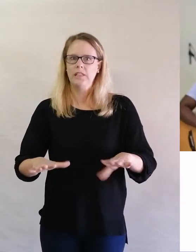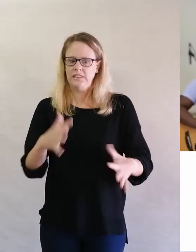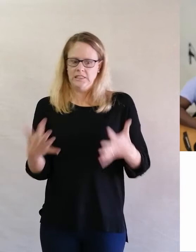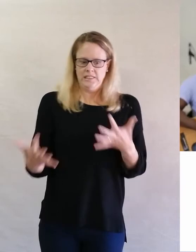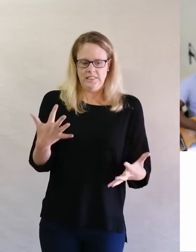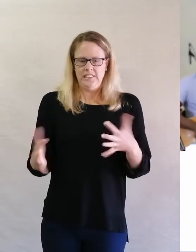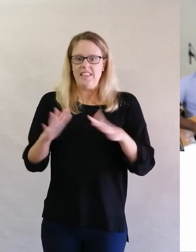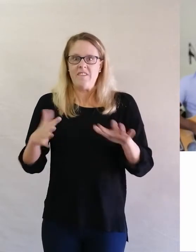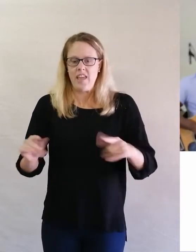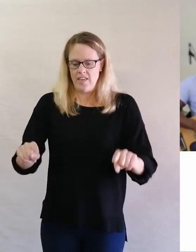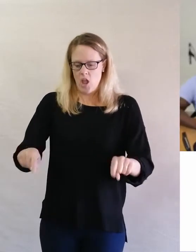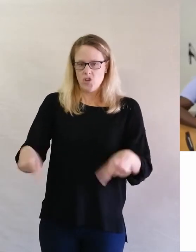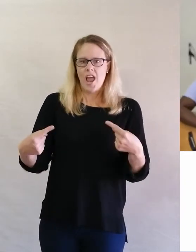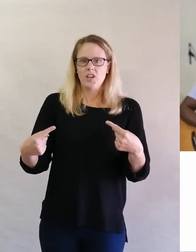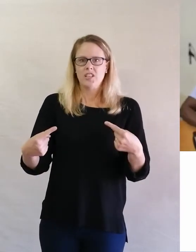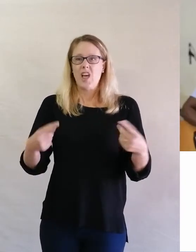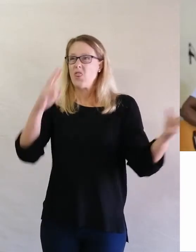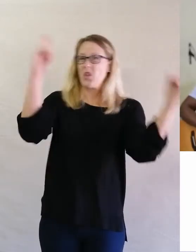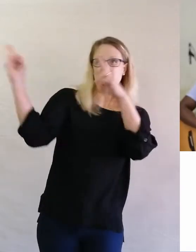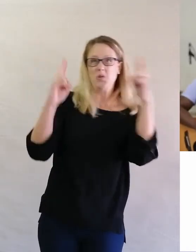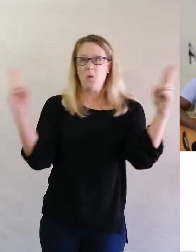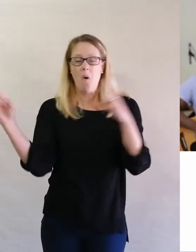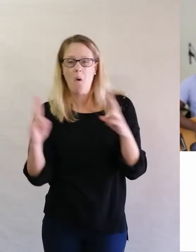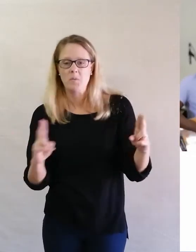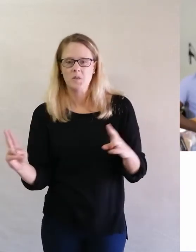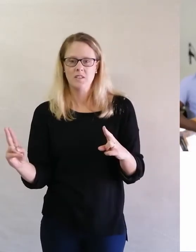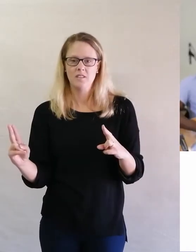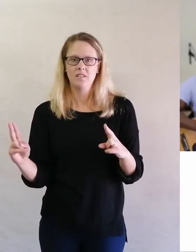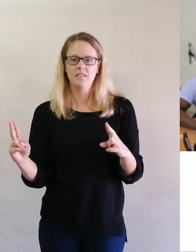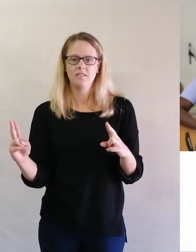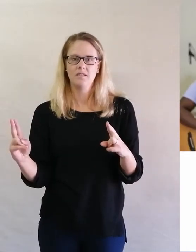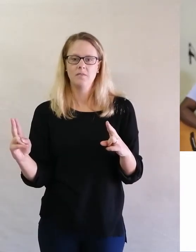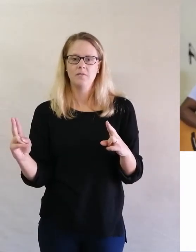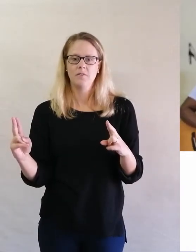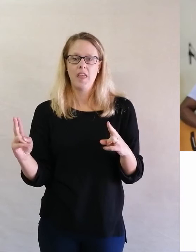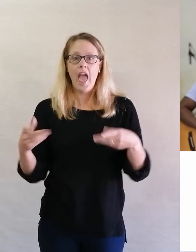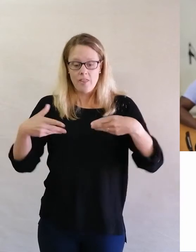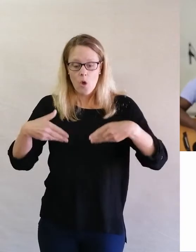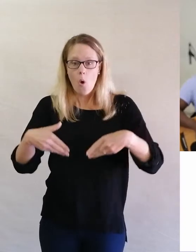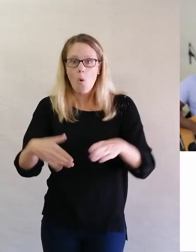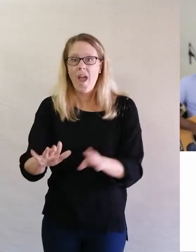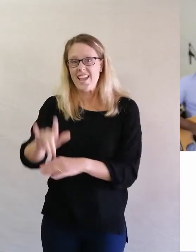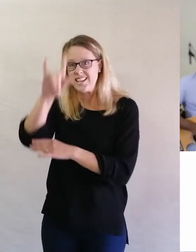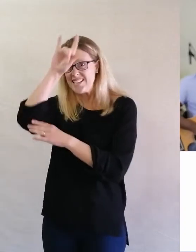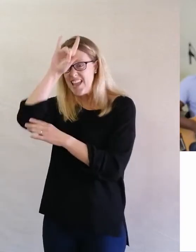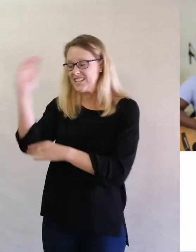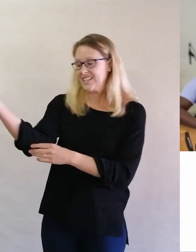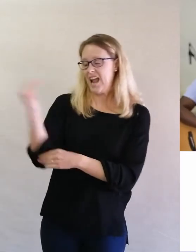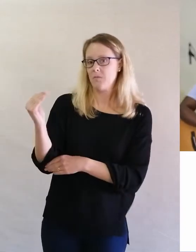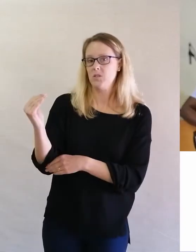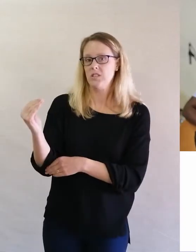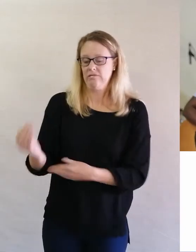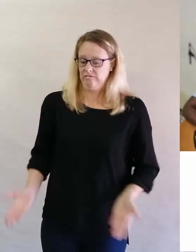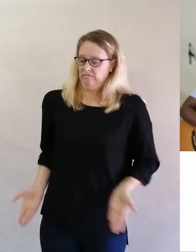situation, the challenges, the storms that rage, and just the ways in which the evil one kind of rises